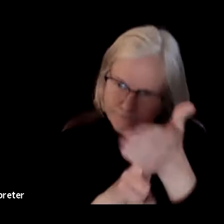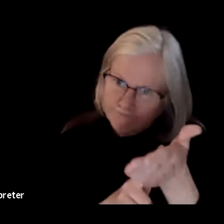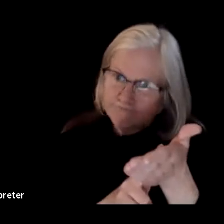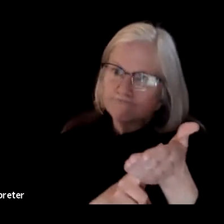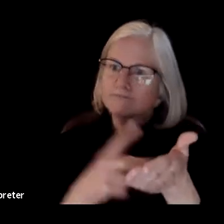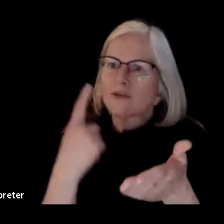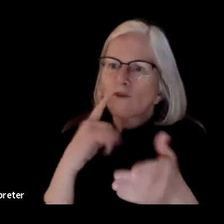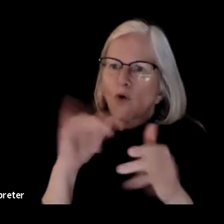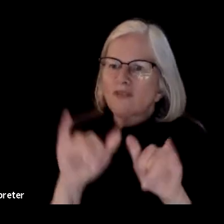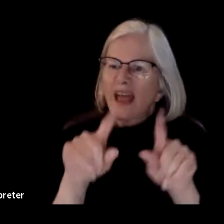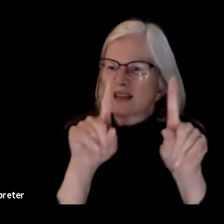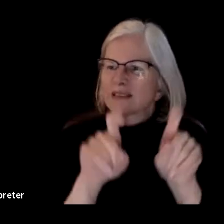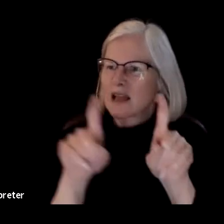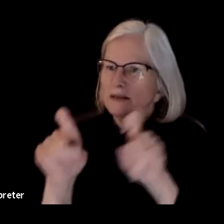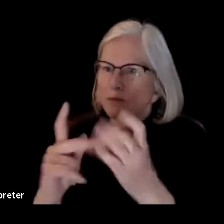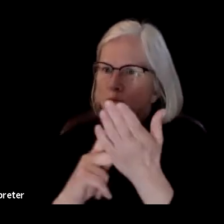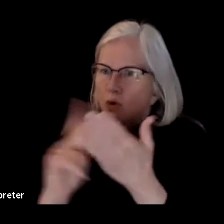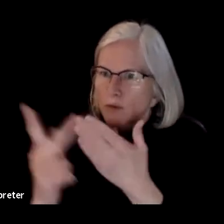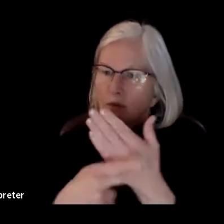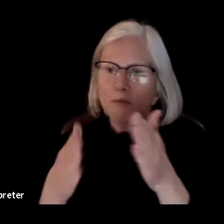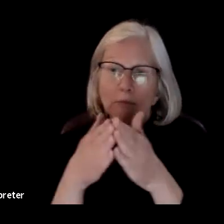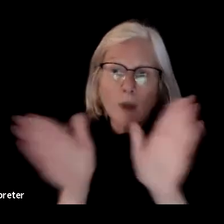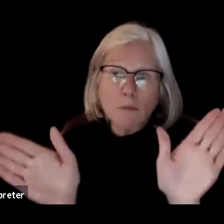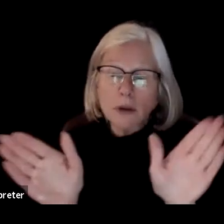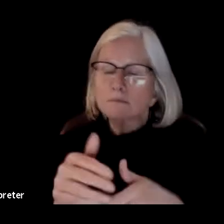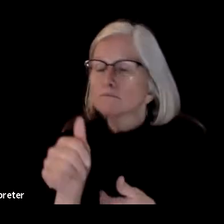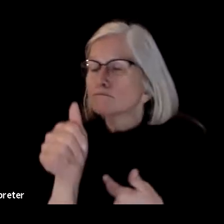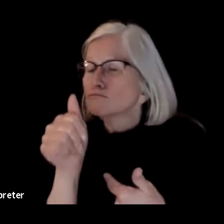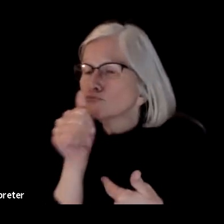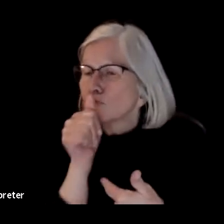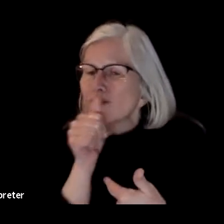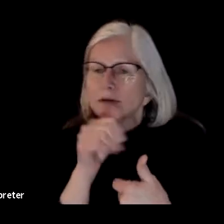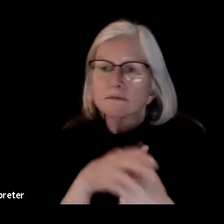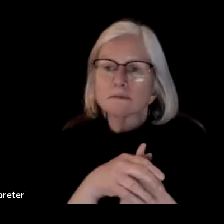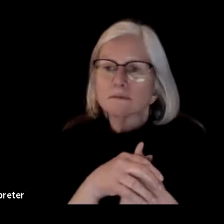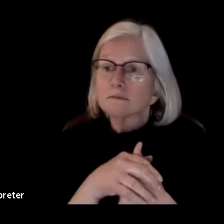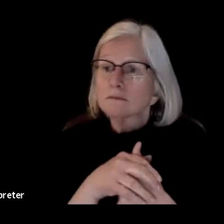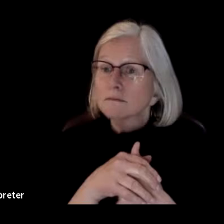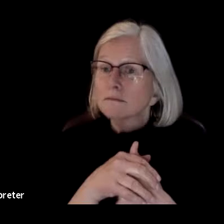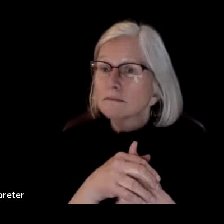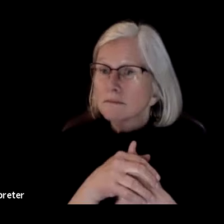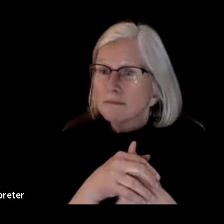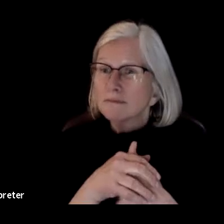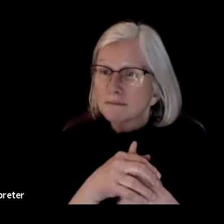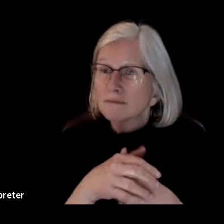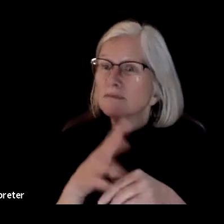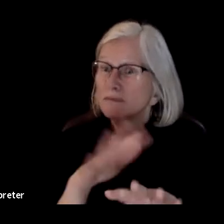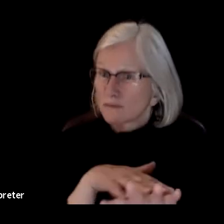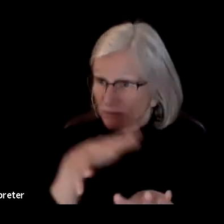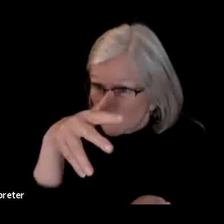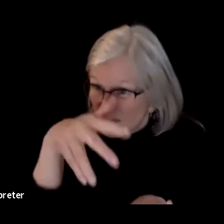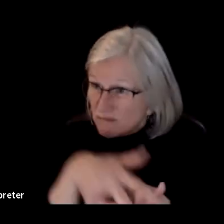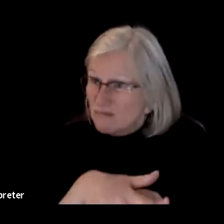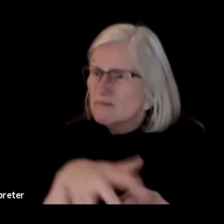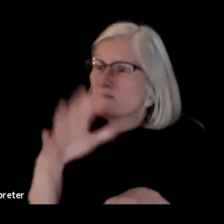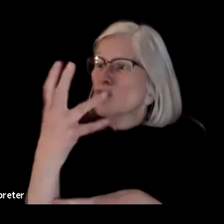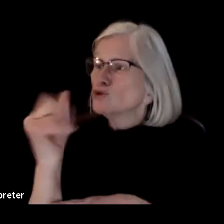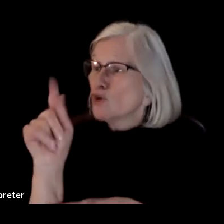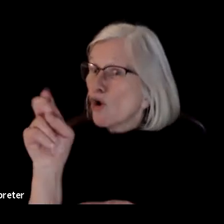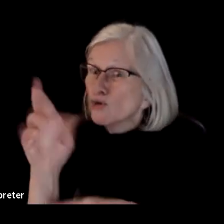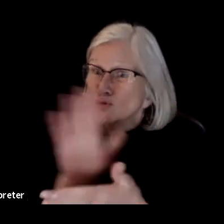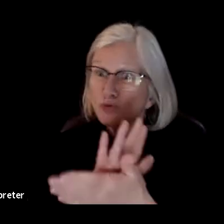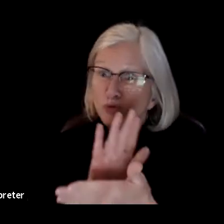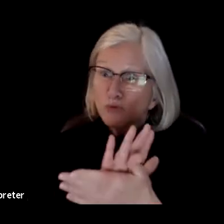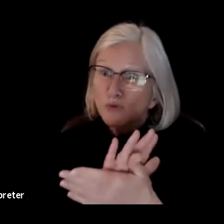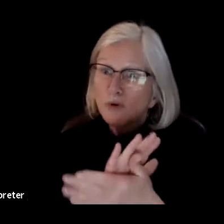representing public, private, charter, and tribal schools. And we have administered more than 72,000 tests